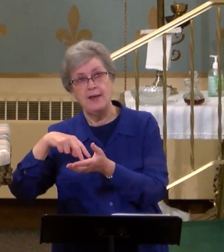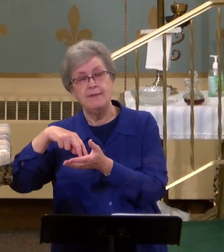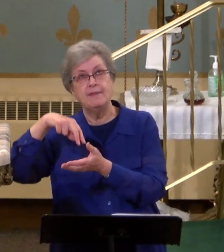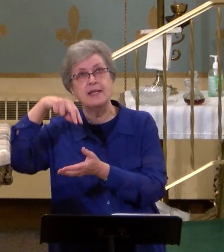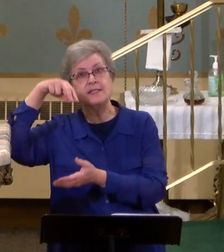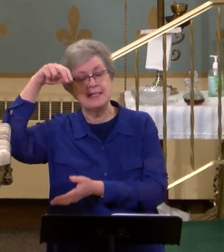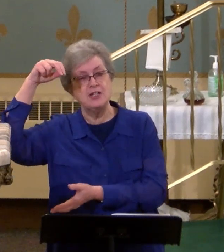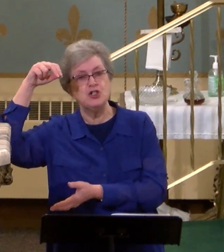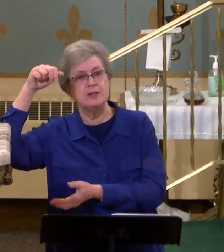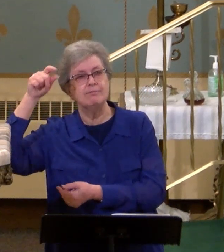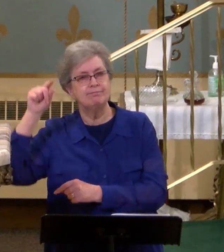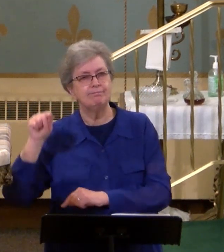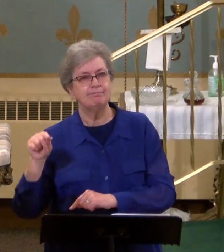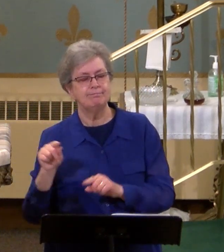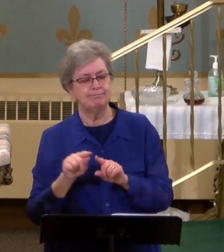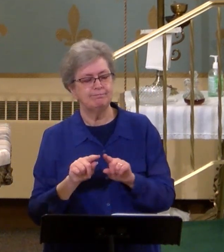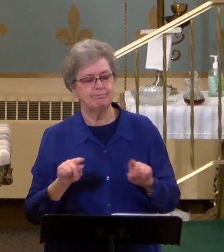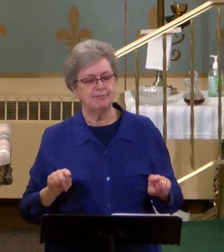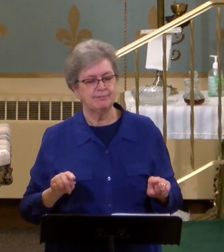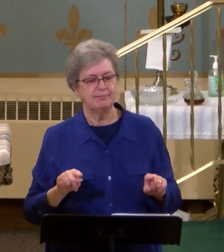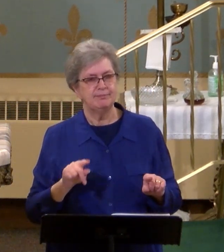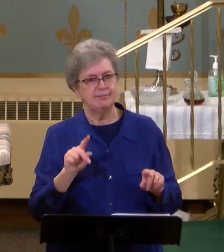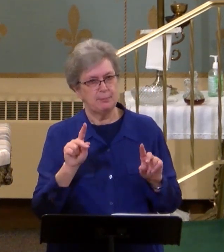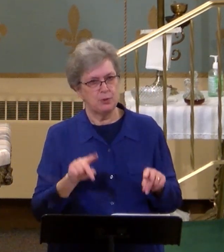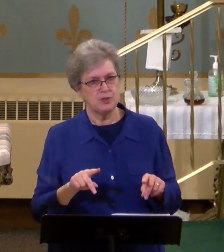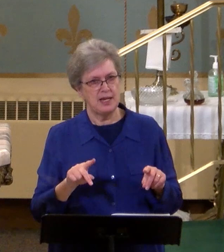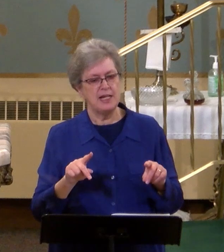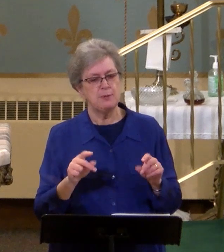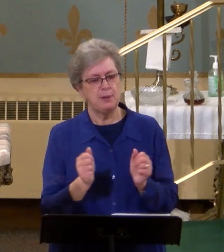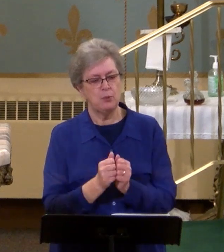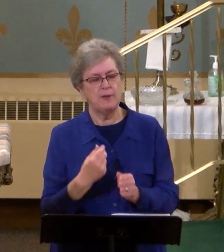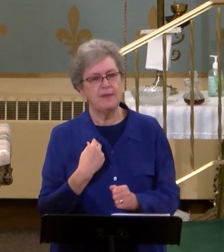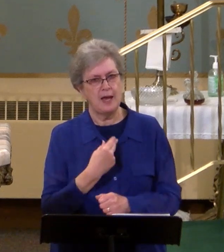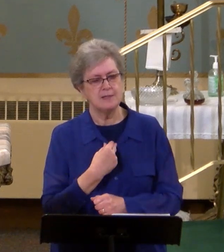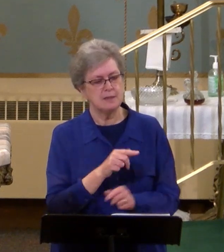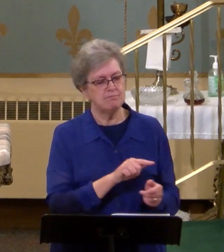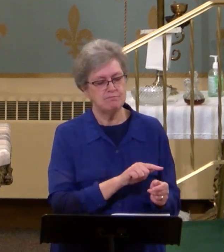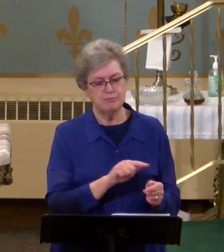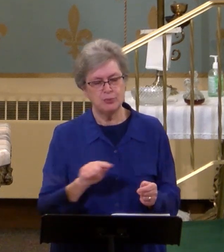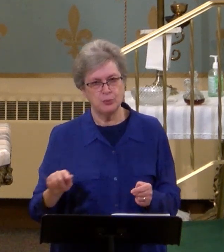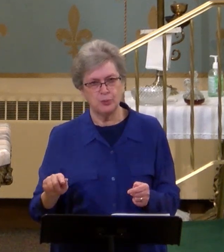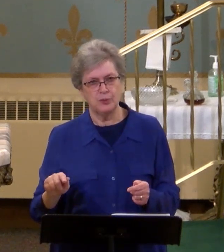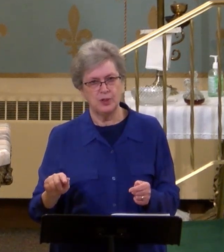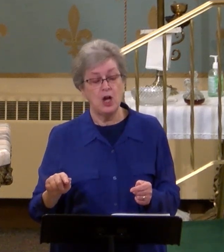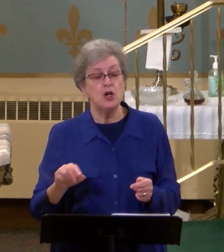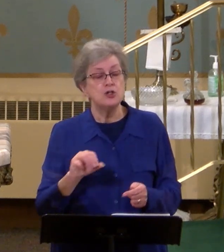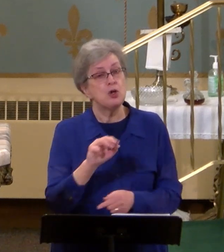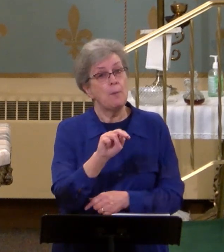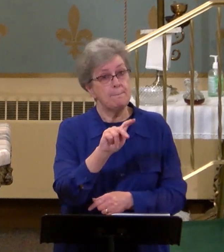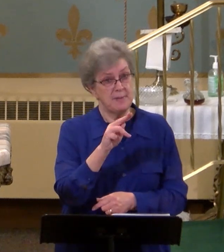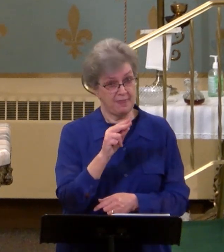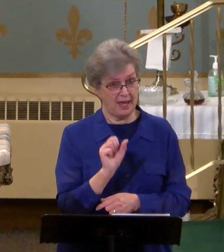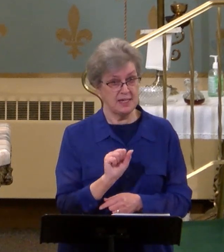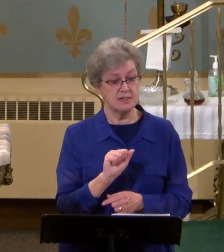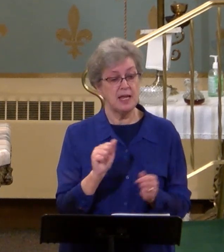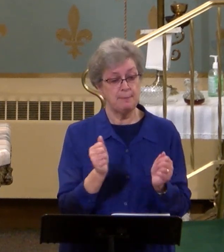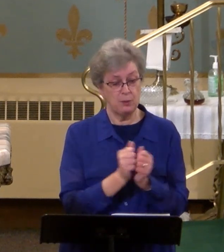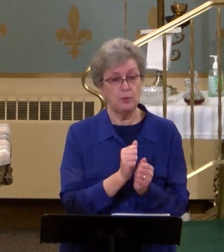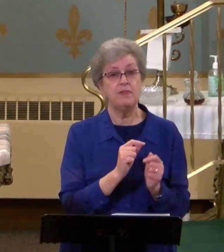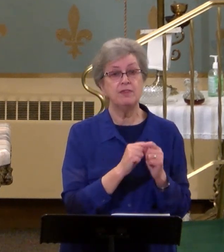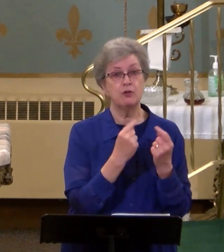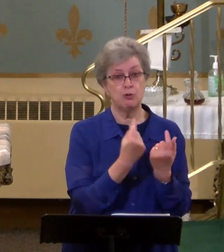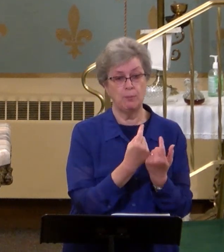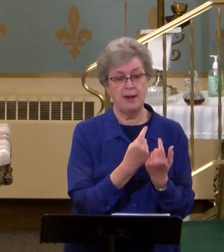Lord was taken up from us. And Matthias had been with the group that whole time, and then he